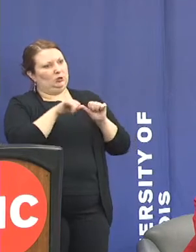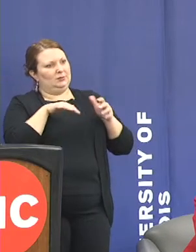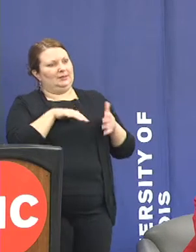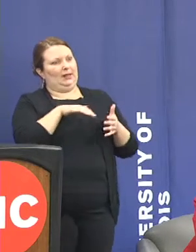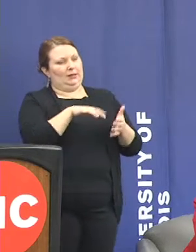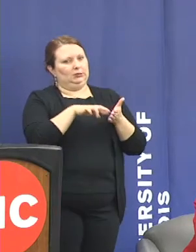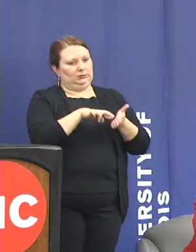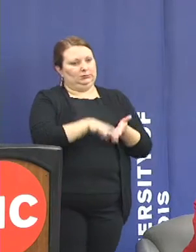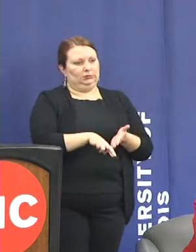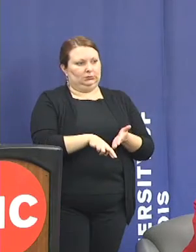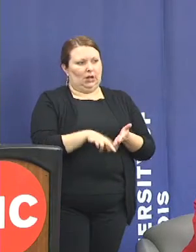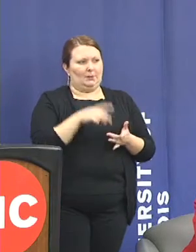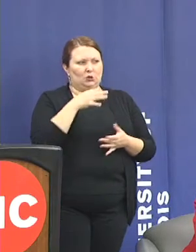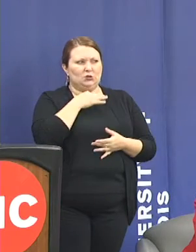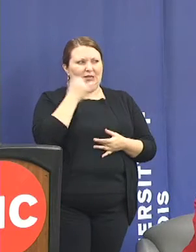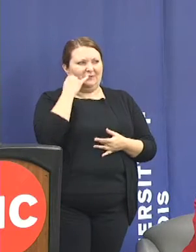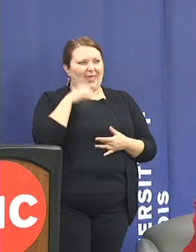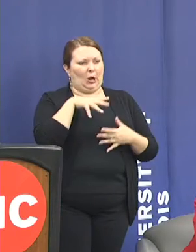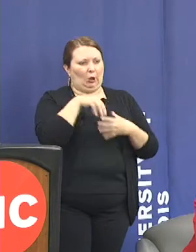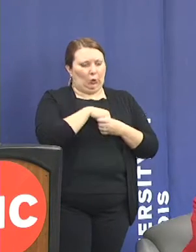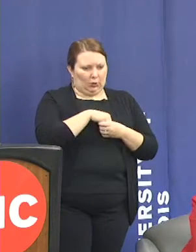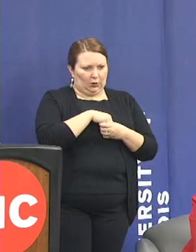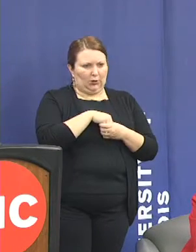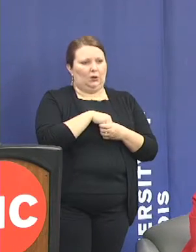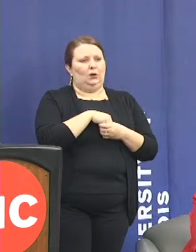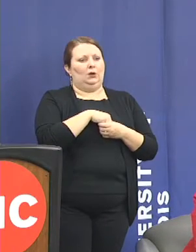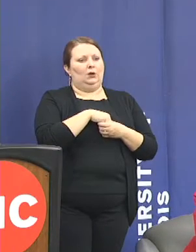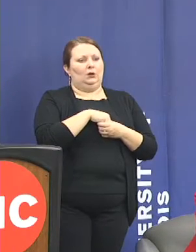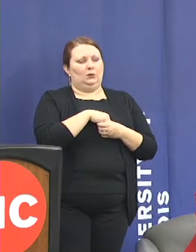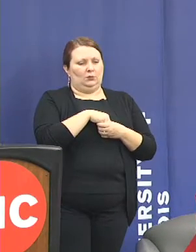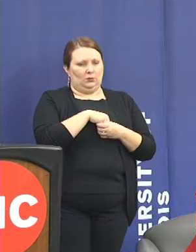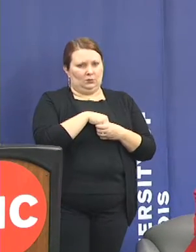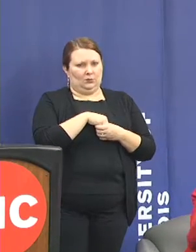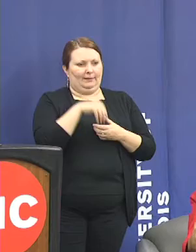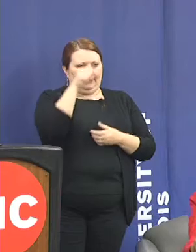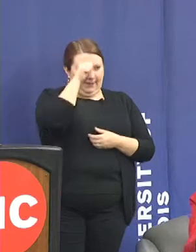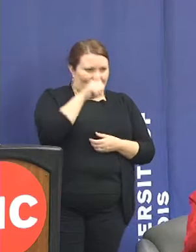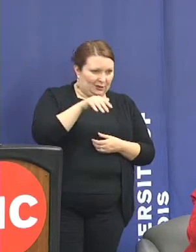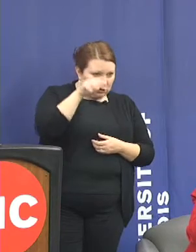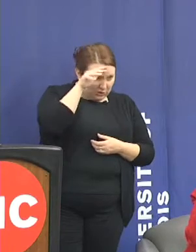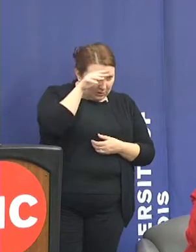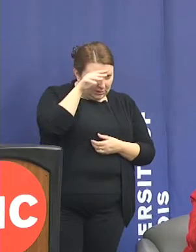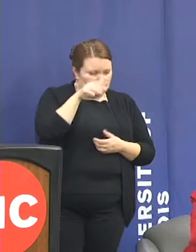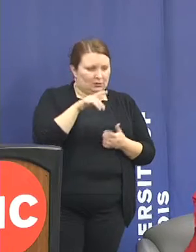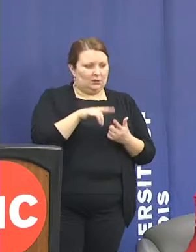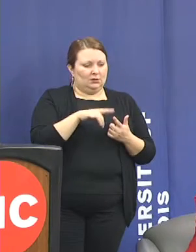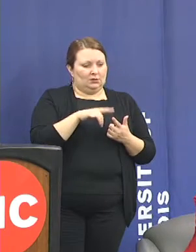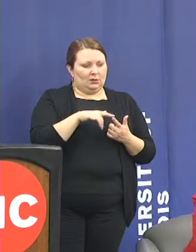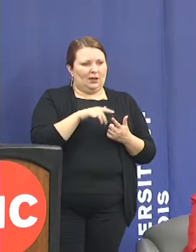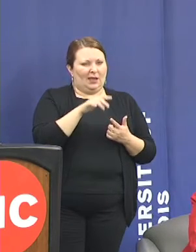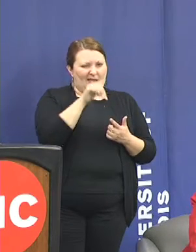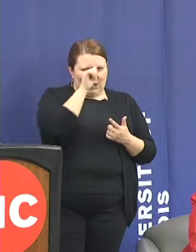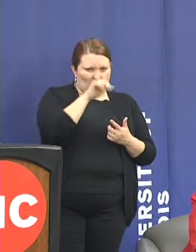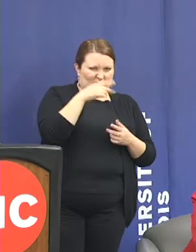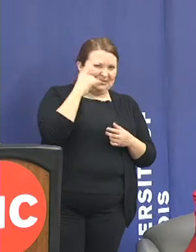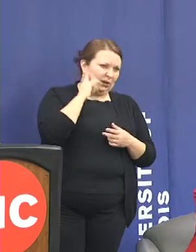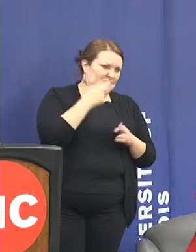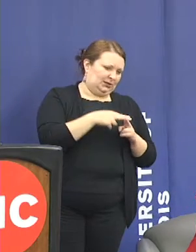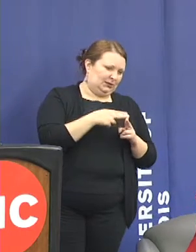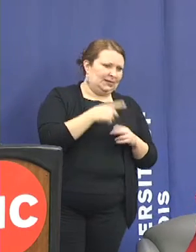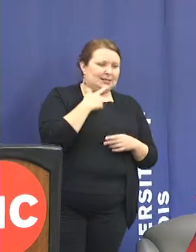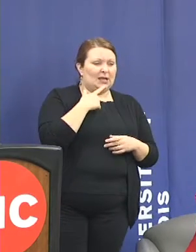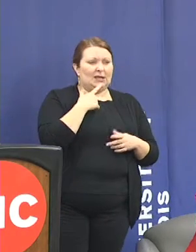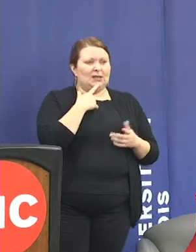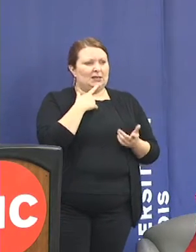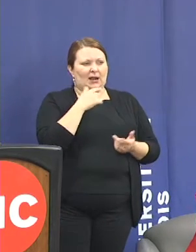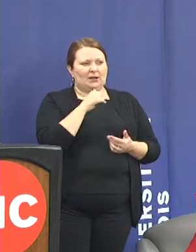in knowing, did that include, I don't remember, but I know certainly they did it with Asian and Asian sounding names, and they said it